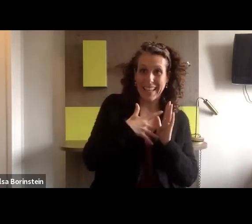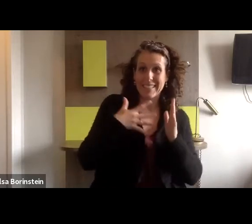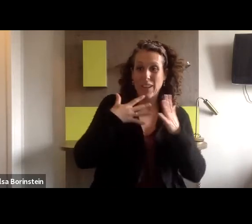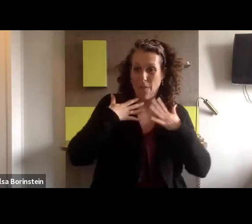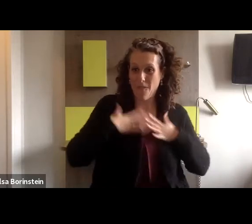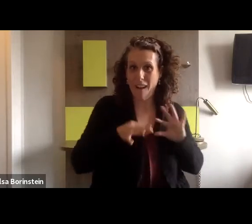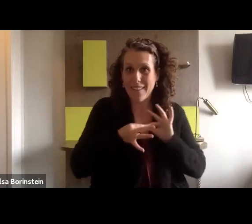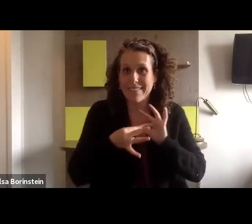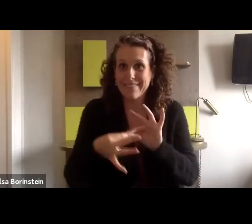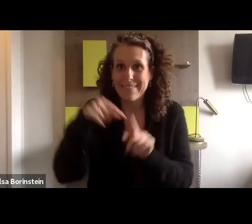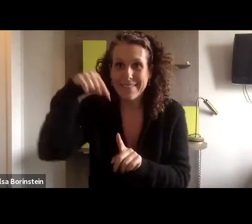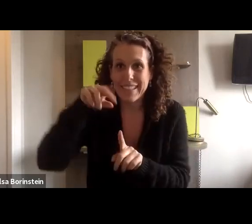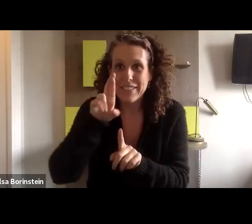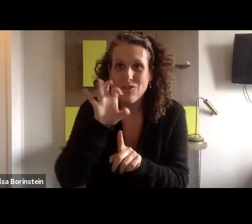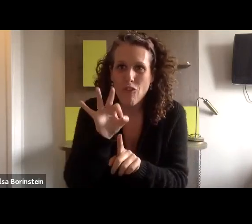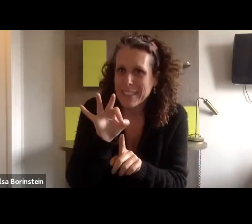reference.